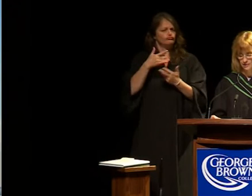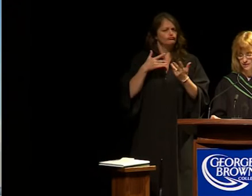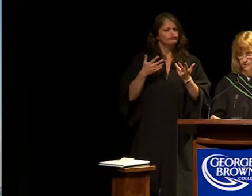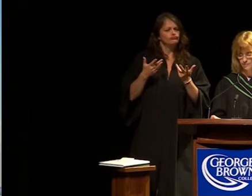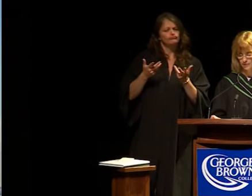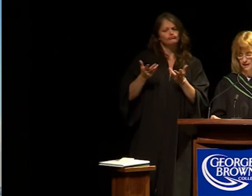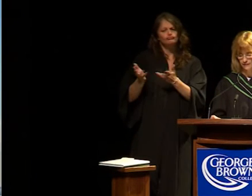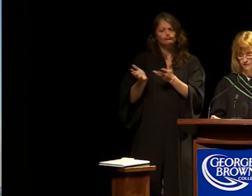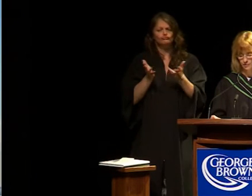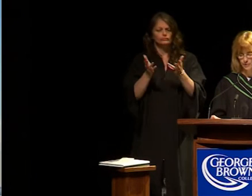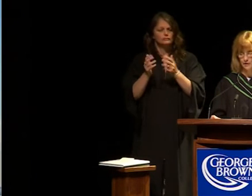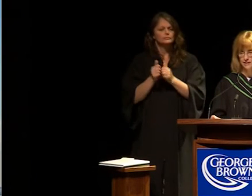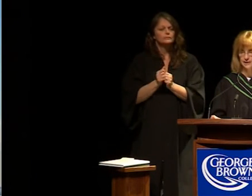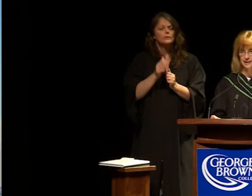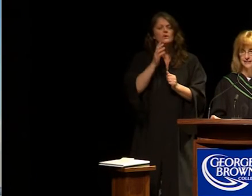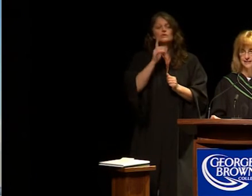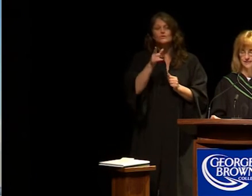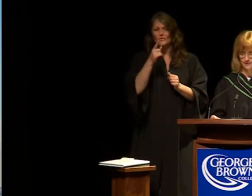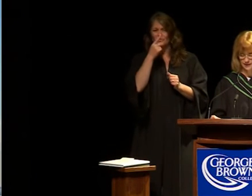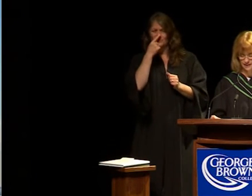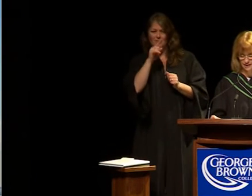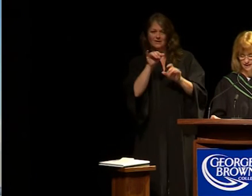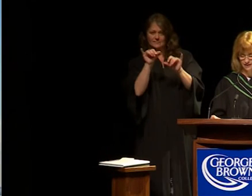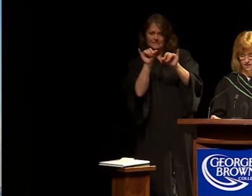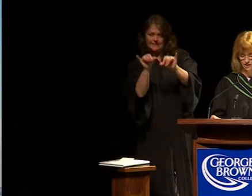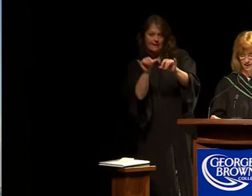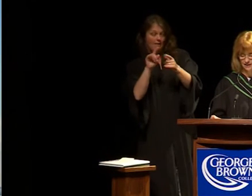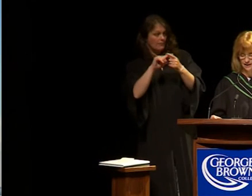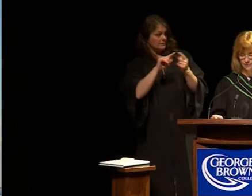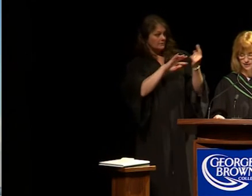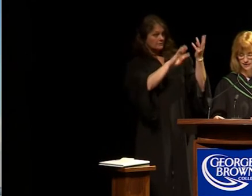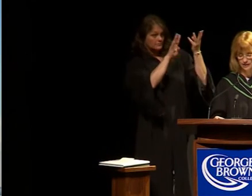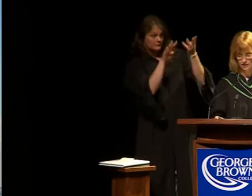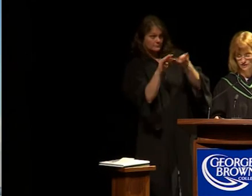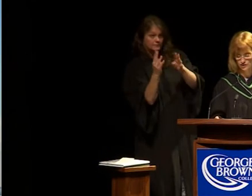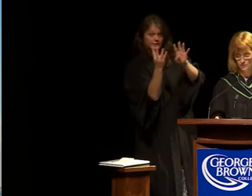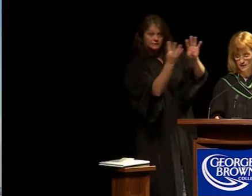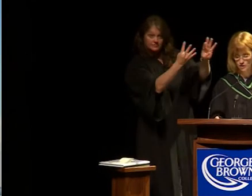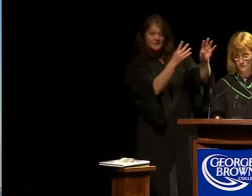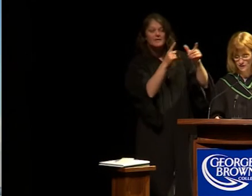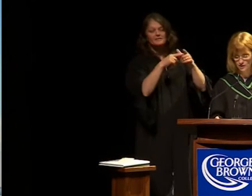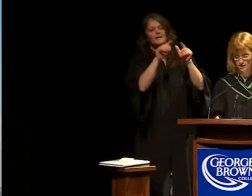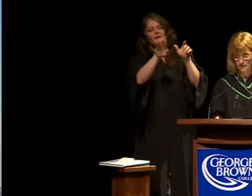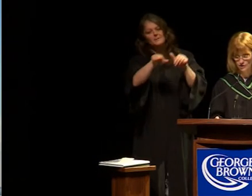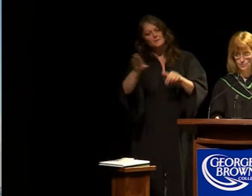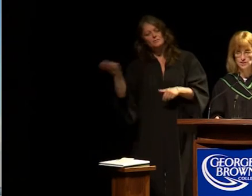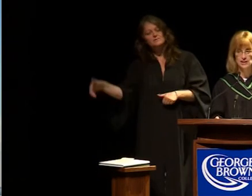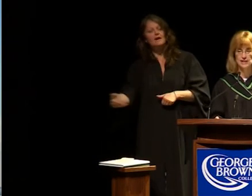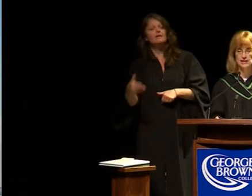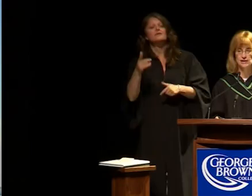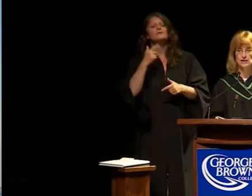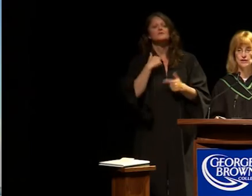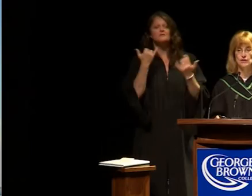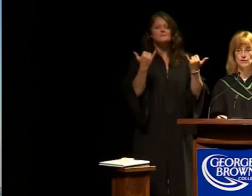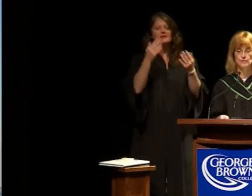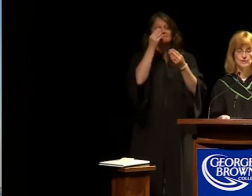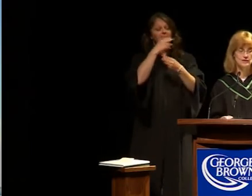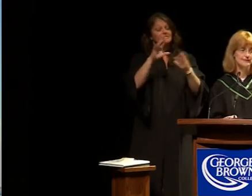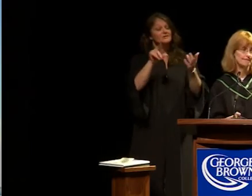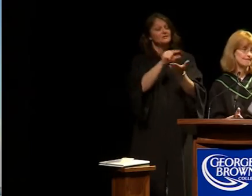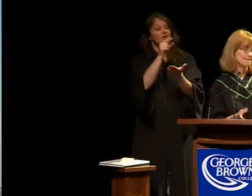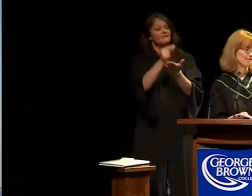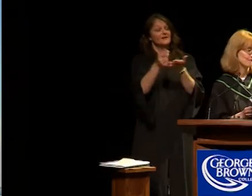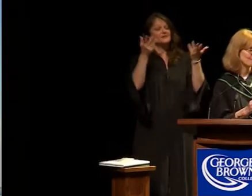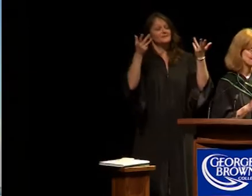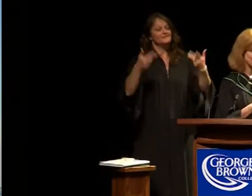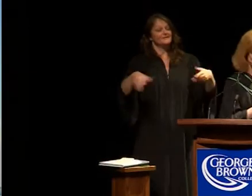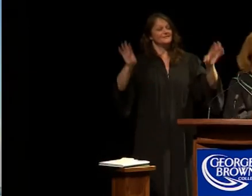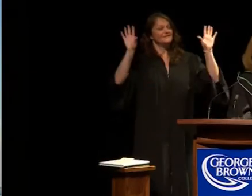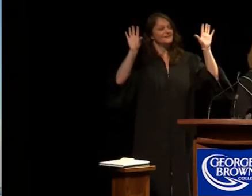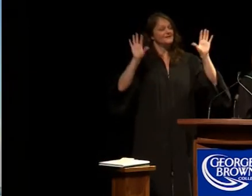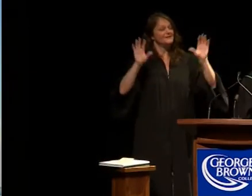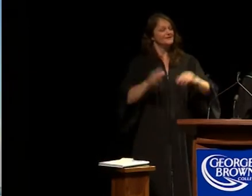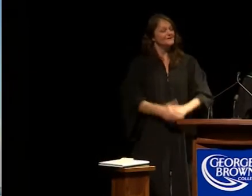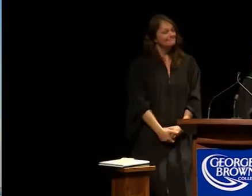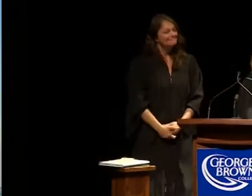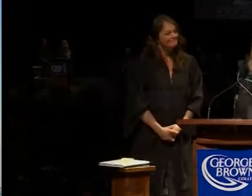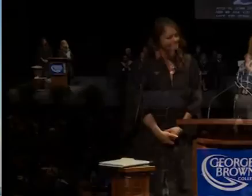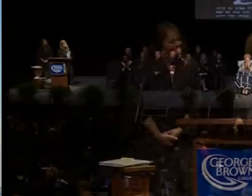auditorium until the platform party has left the stage. I now declare these graduation exercises closed.